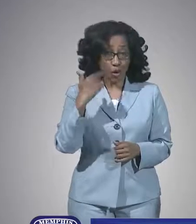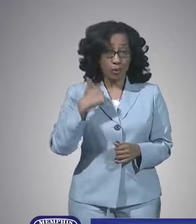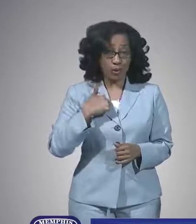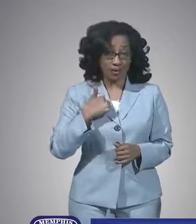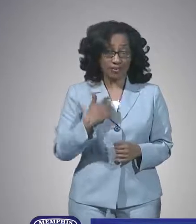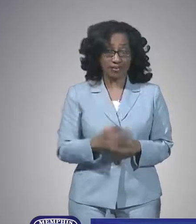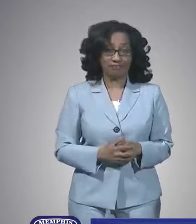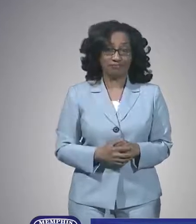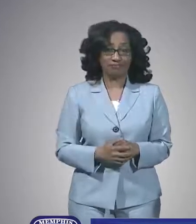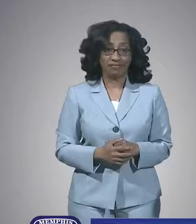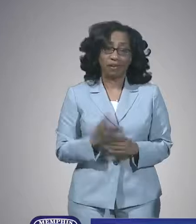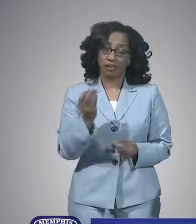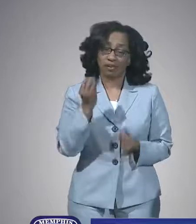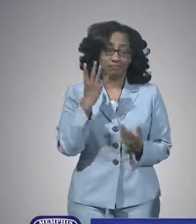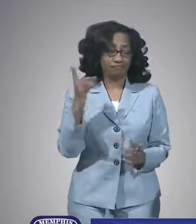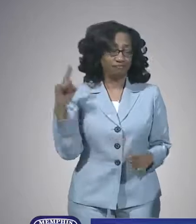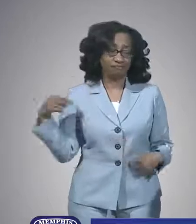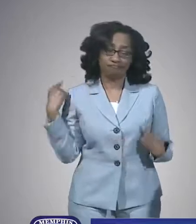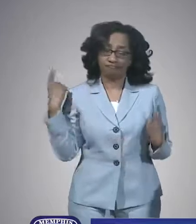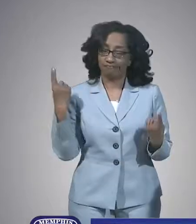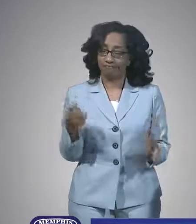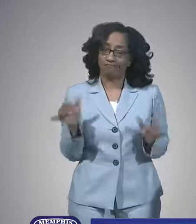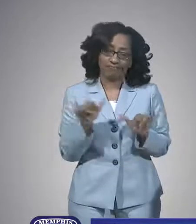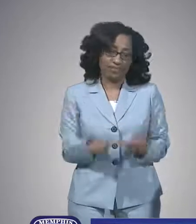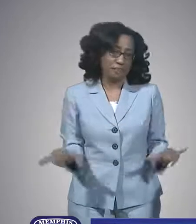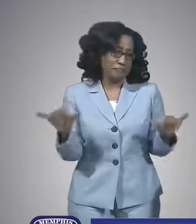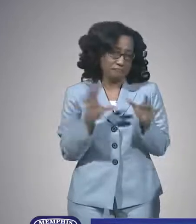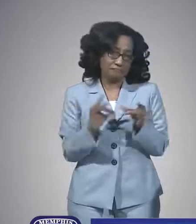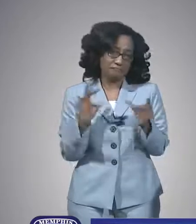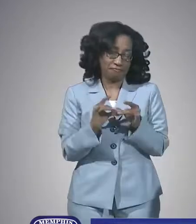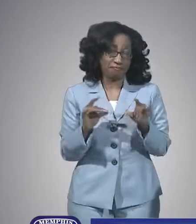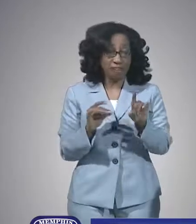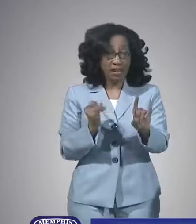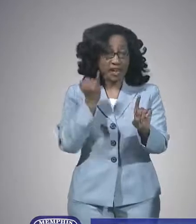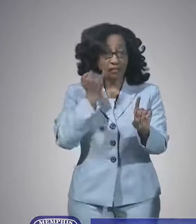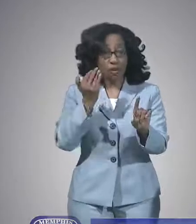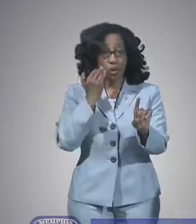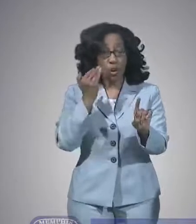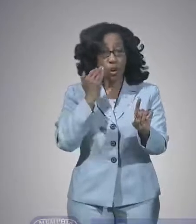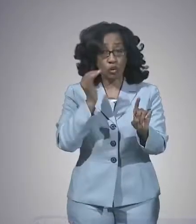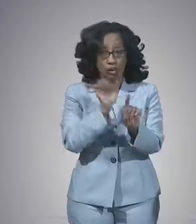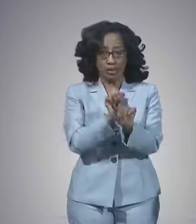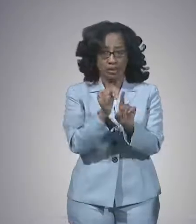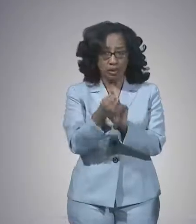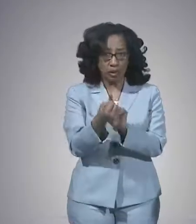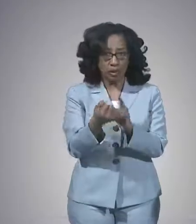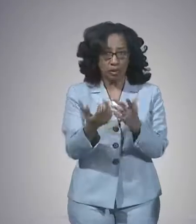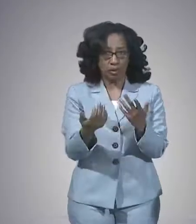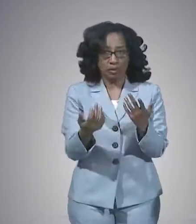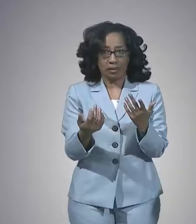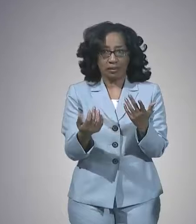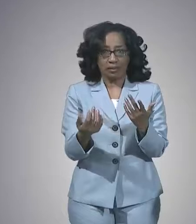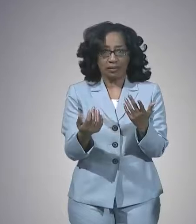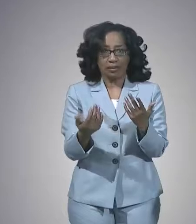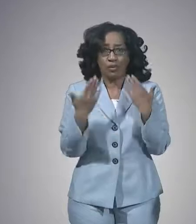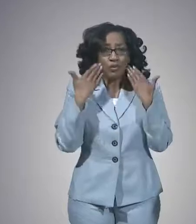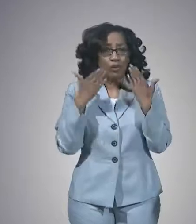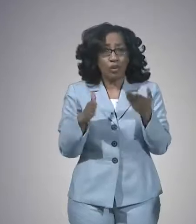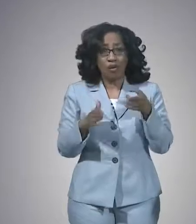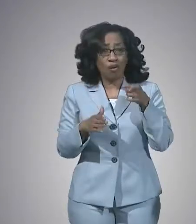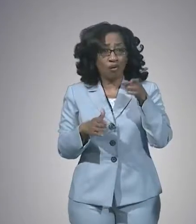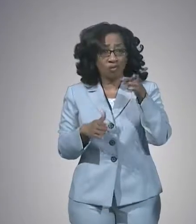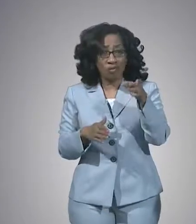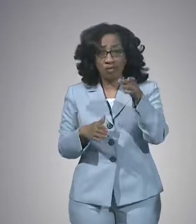will say is what I've always said. If you know that you're going to be in a situation where you do not know the